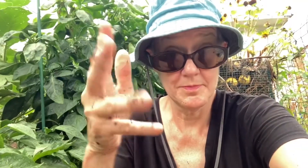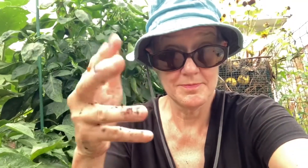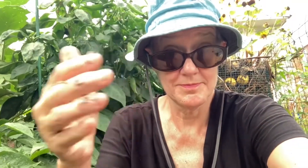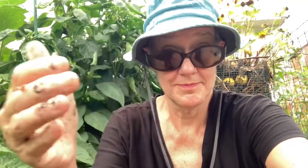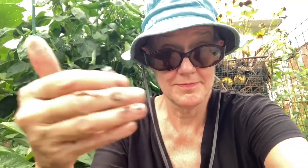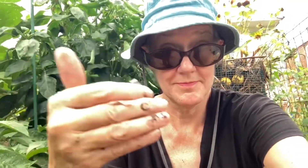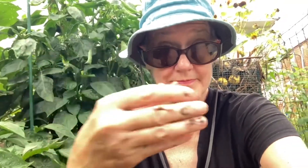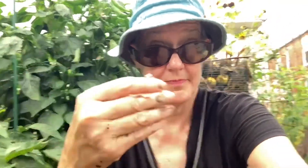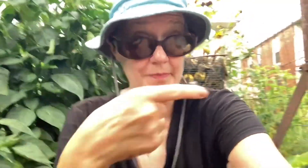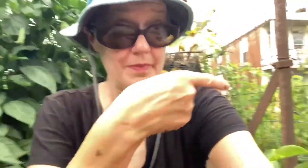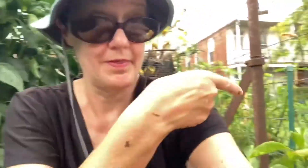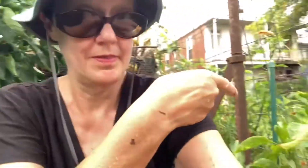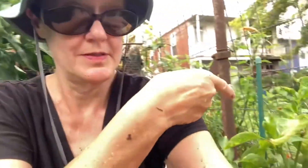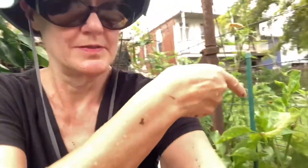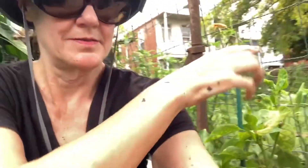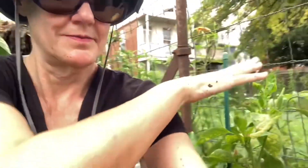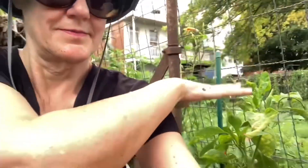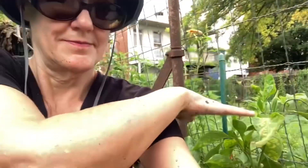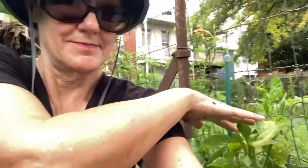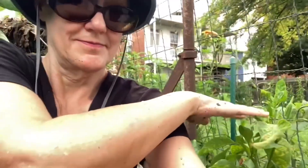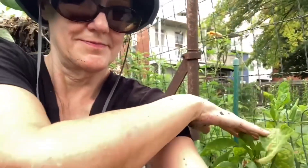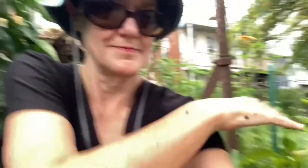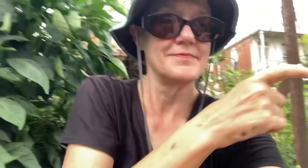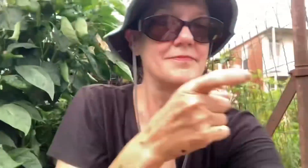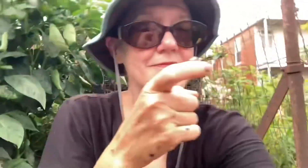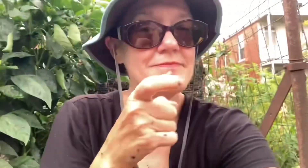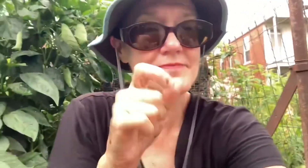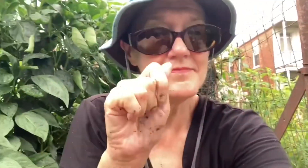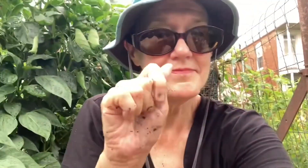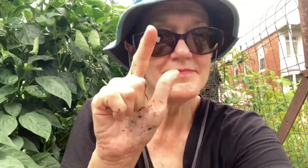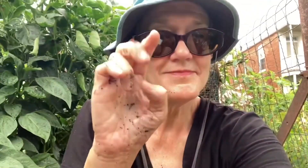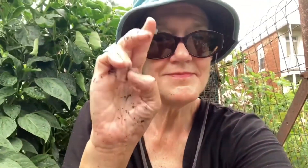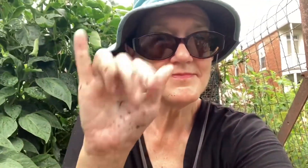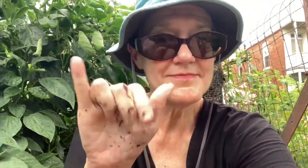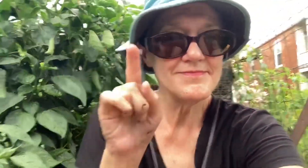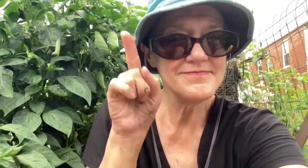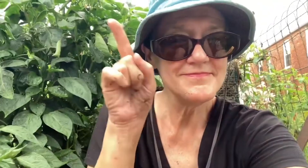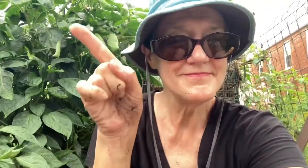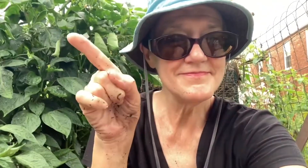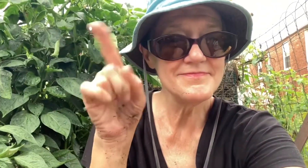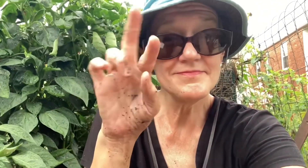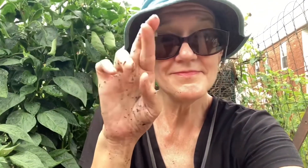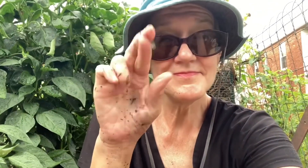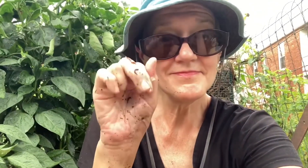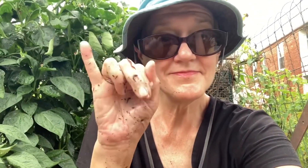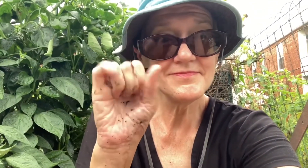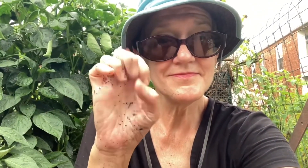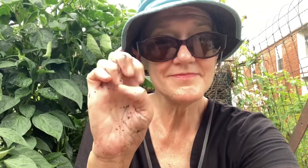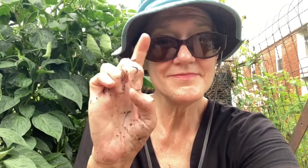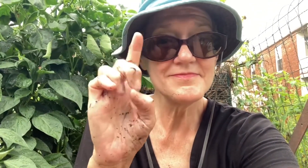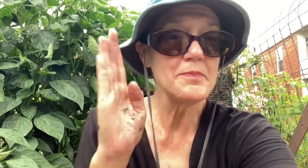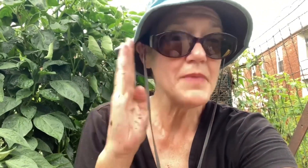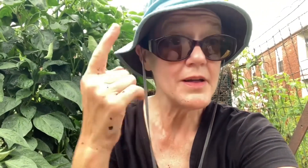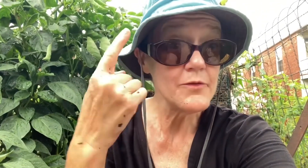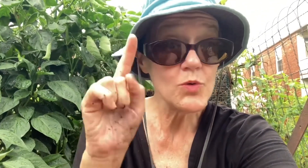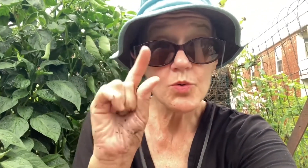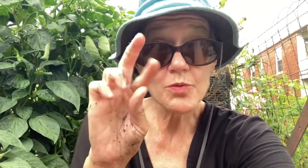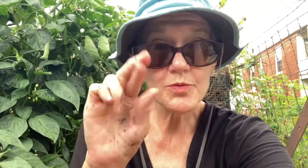Now that first plant we harvested from, and then this little guy here, these are from the alley, from the grandkids' garden.